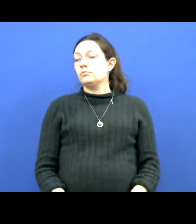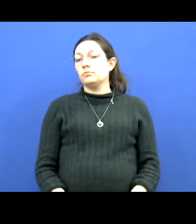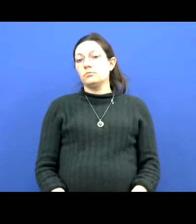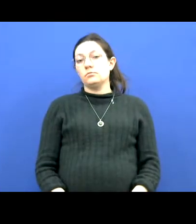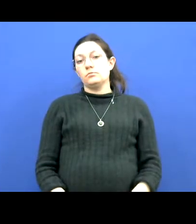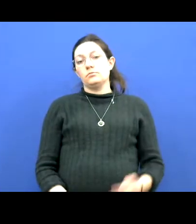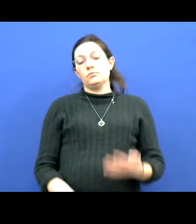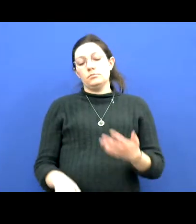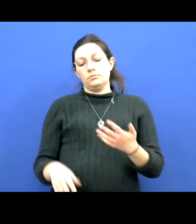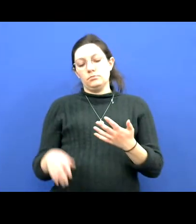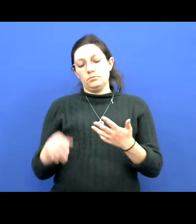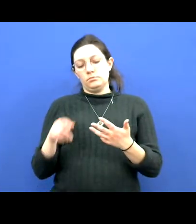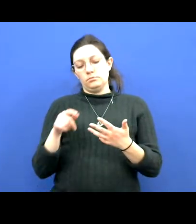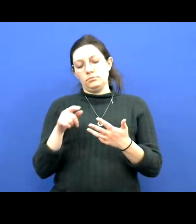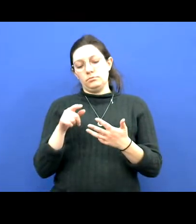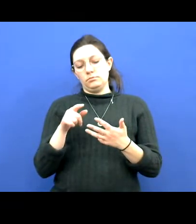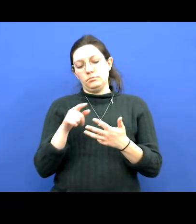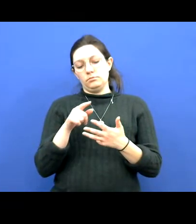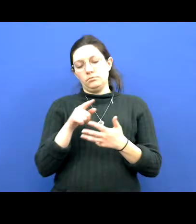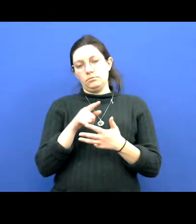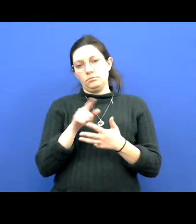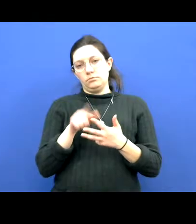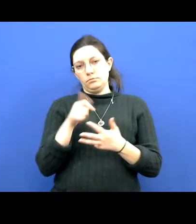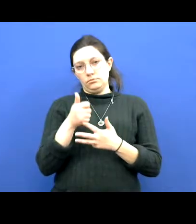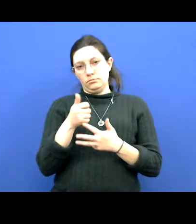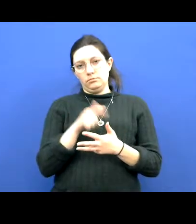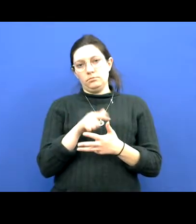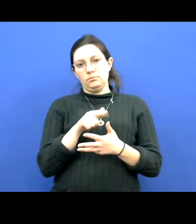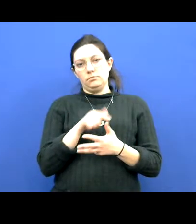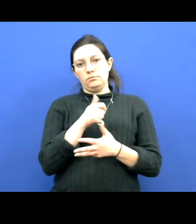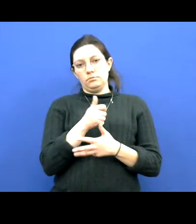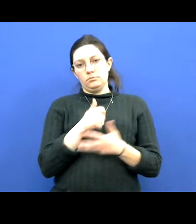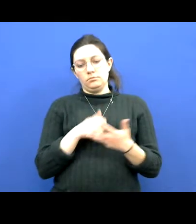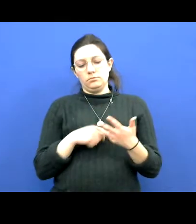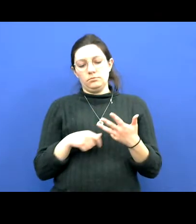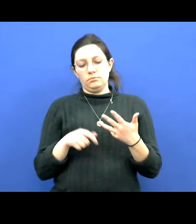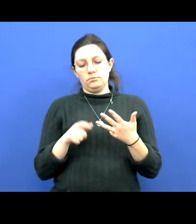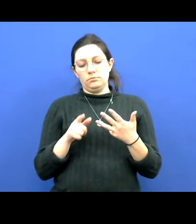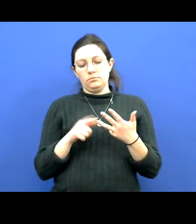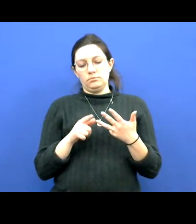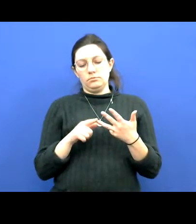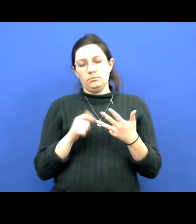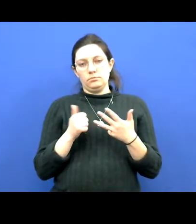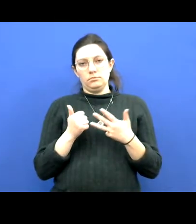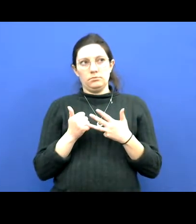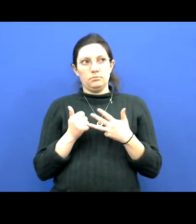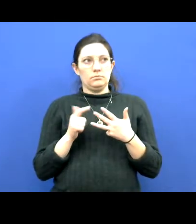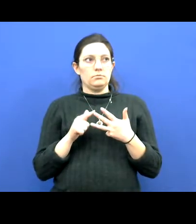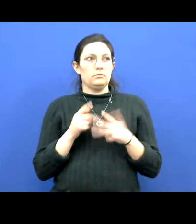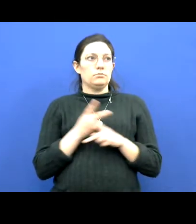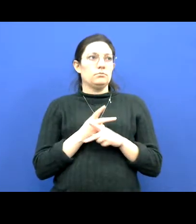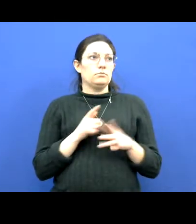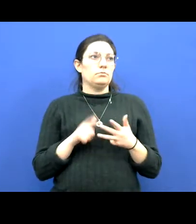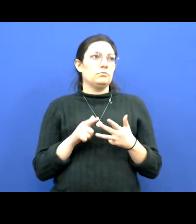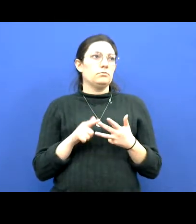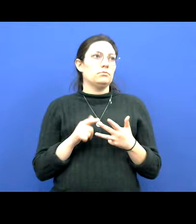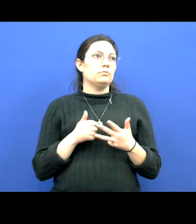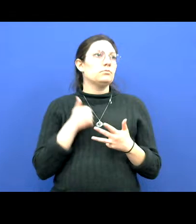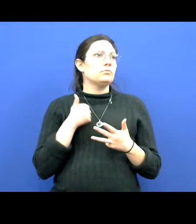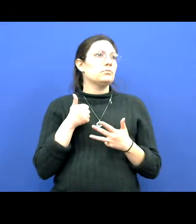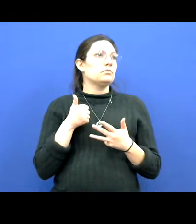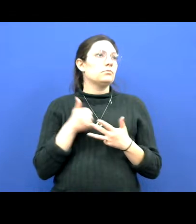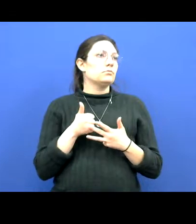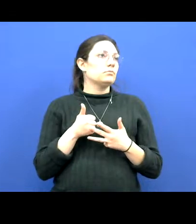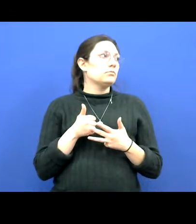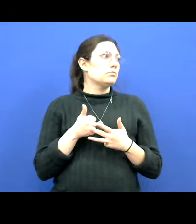Councilmember Page, Aye. Councilmember Belanca. Aye. Councilmember Barley, Aye. Supervisor